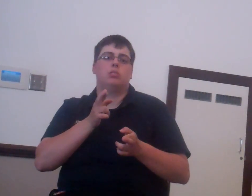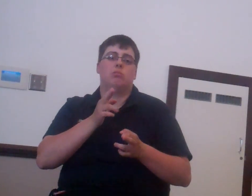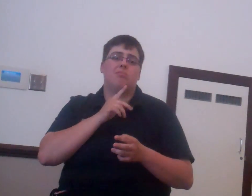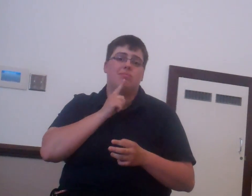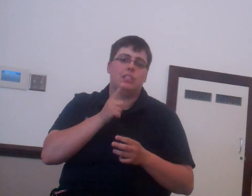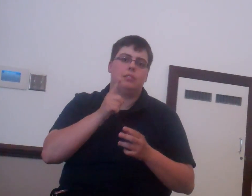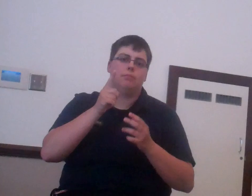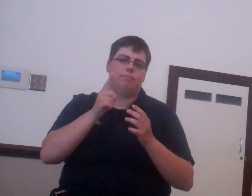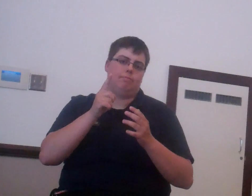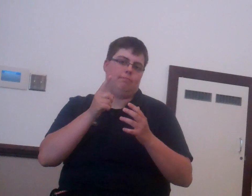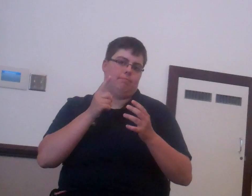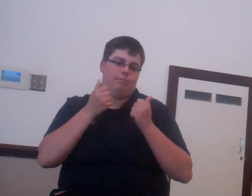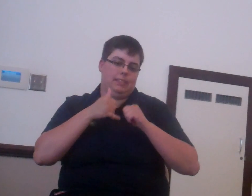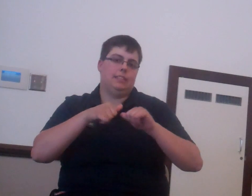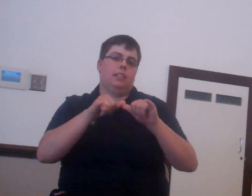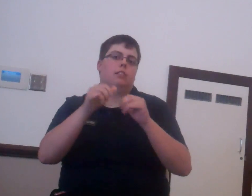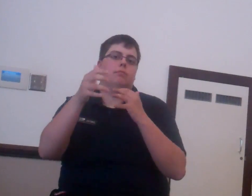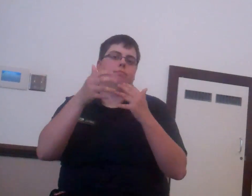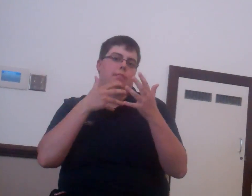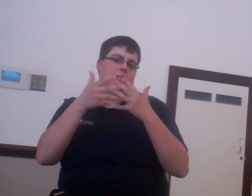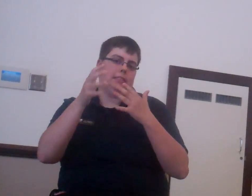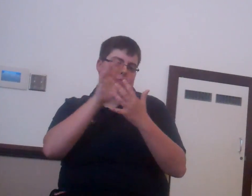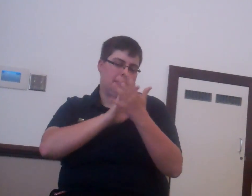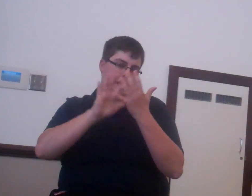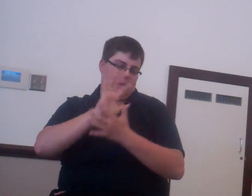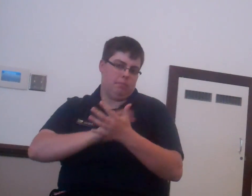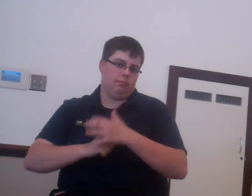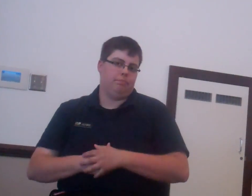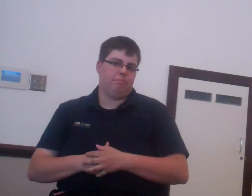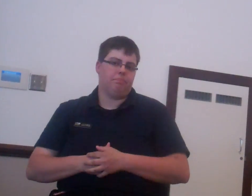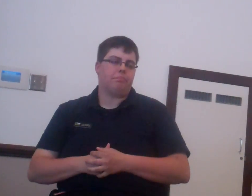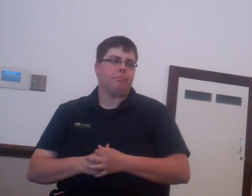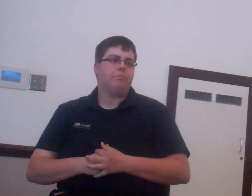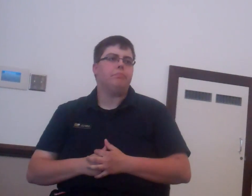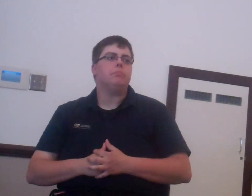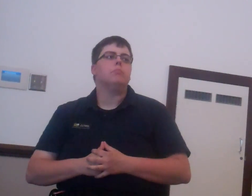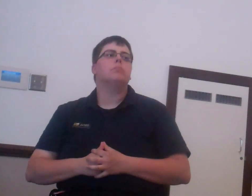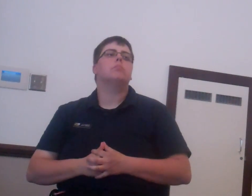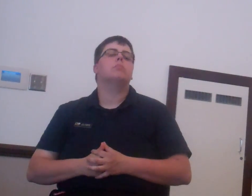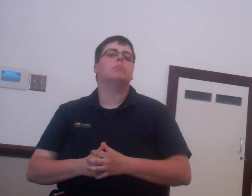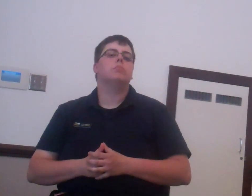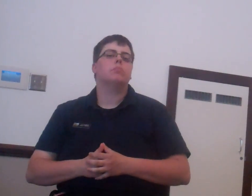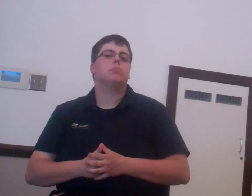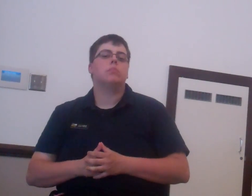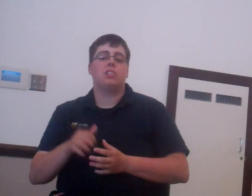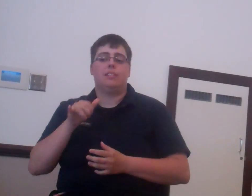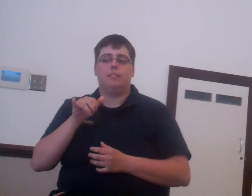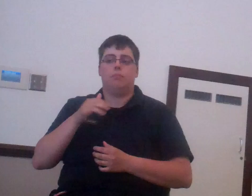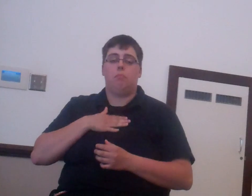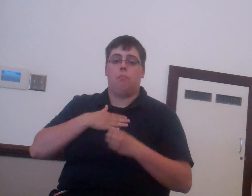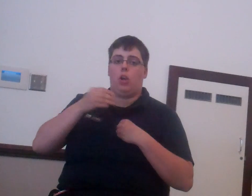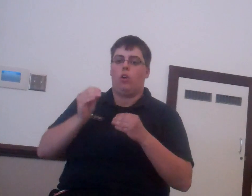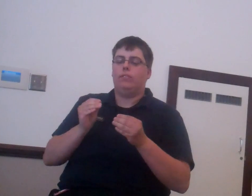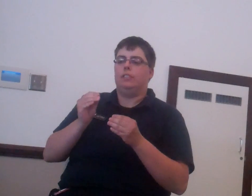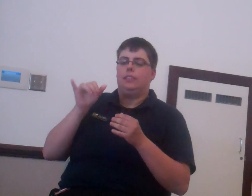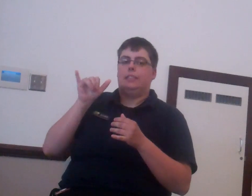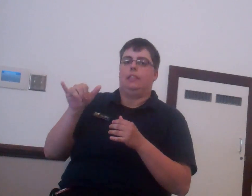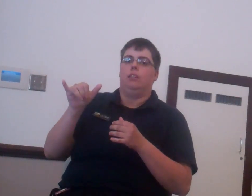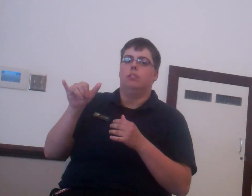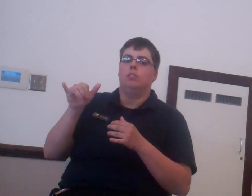before where they kind of went and sat in an office until grades got submitted, the same thing will happen here. We won't see our evals until grades are all